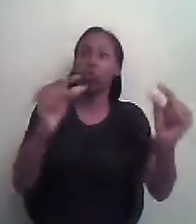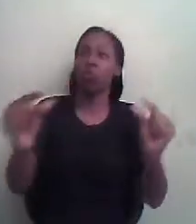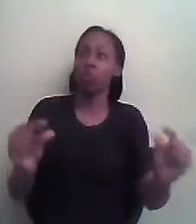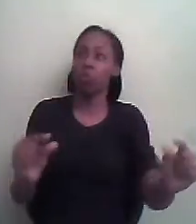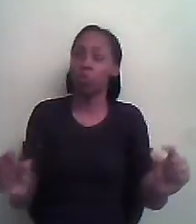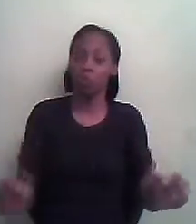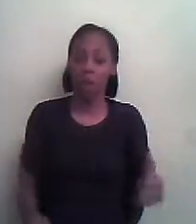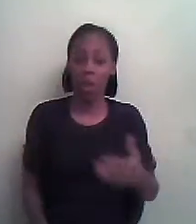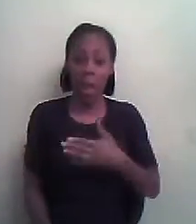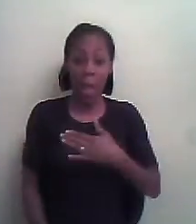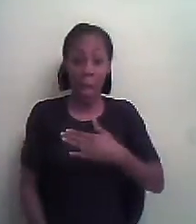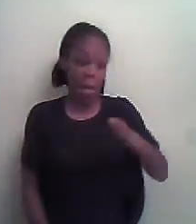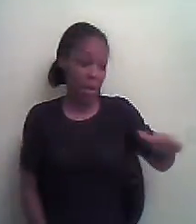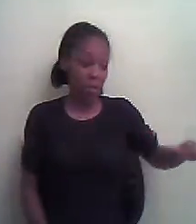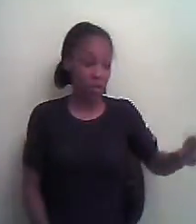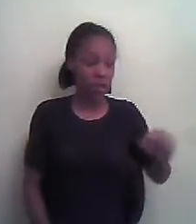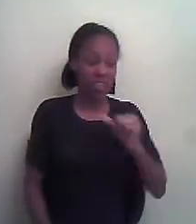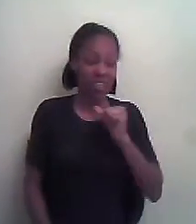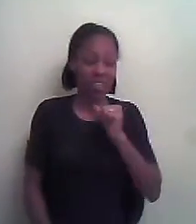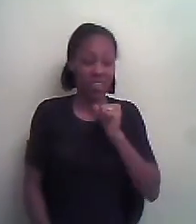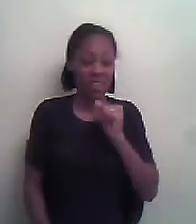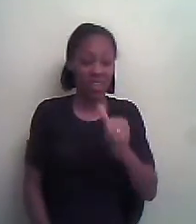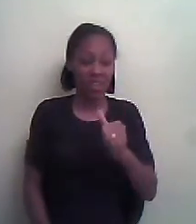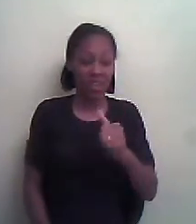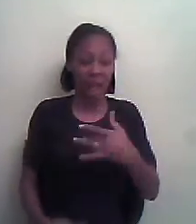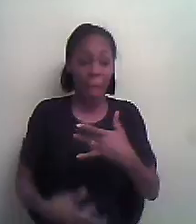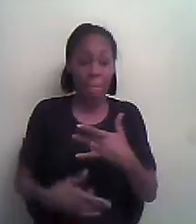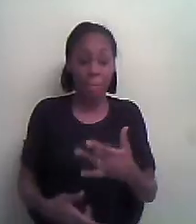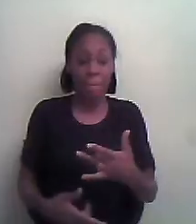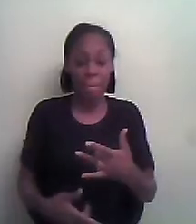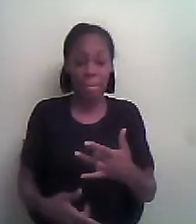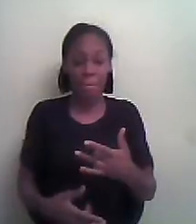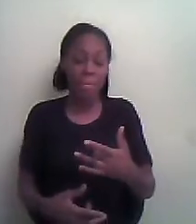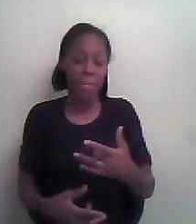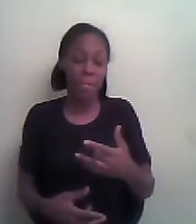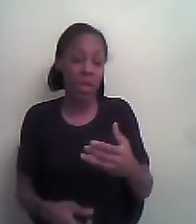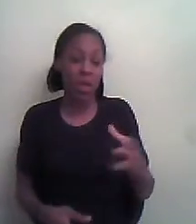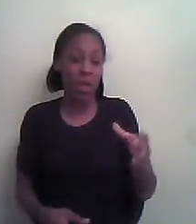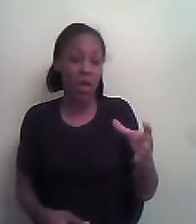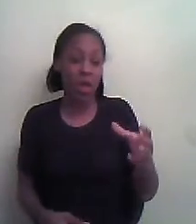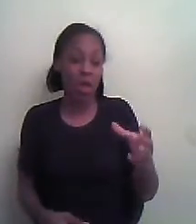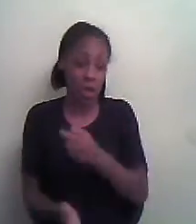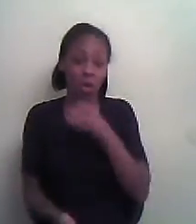because these are things that have been treasured through members of the family and